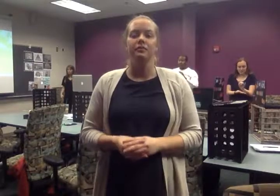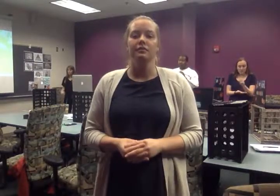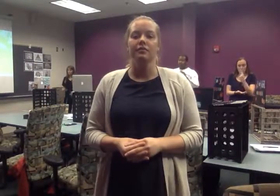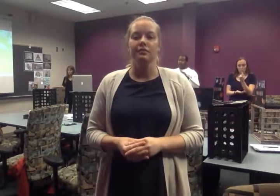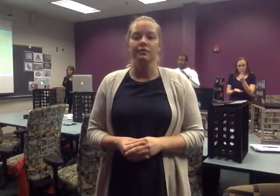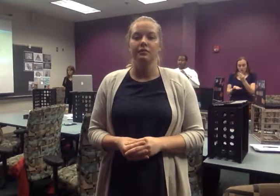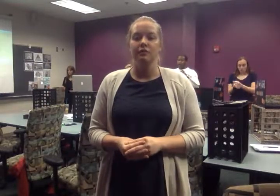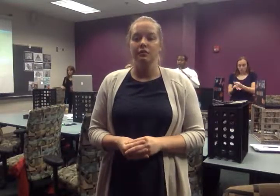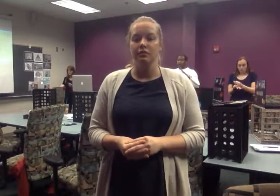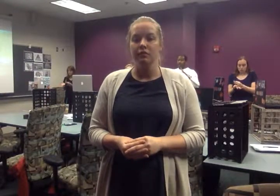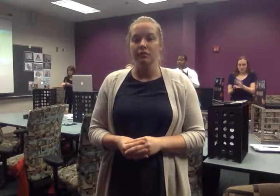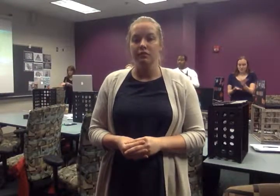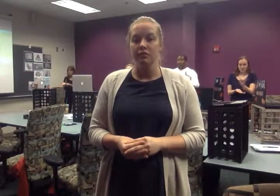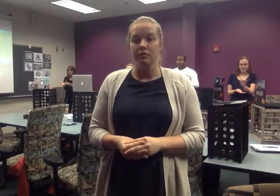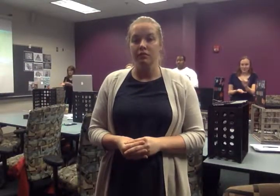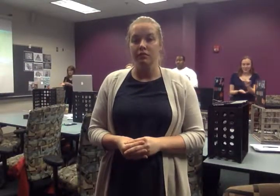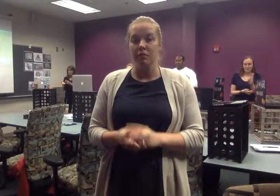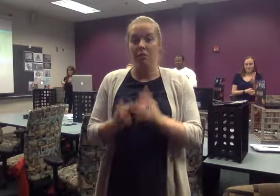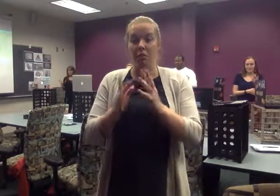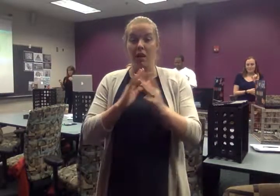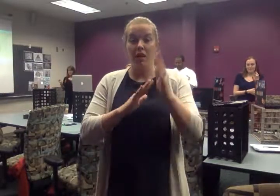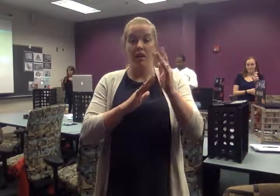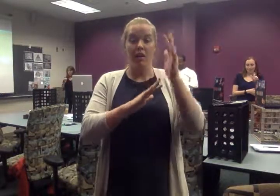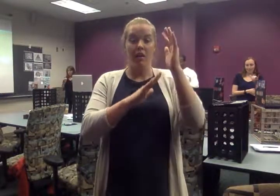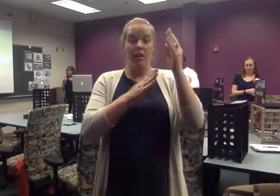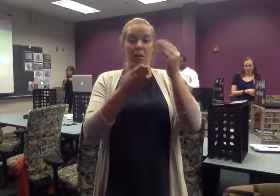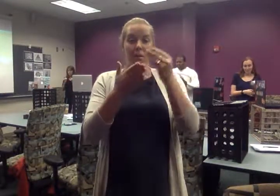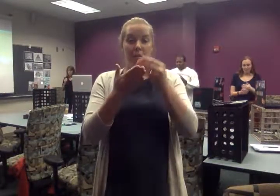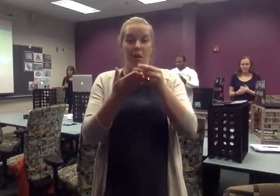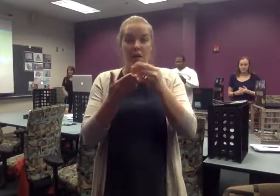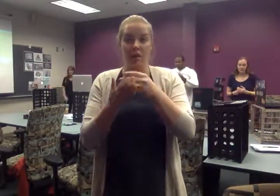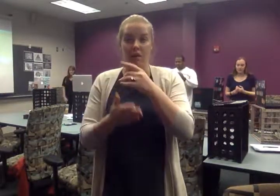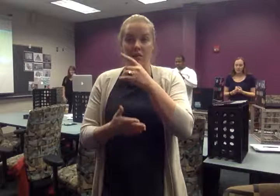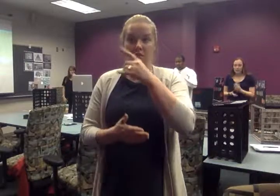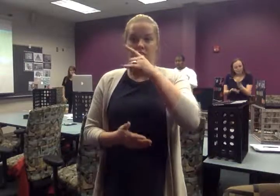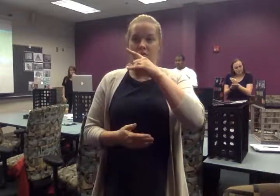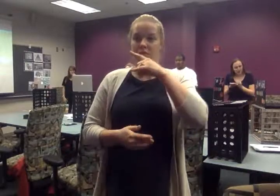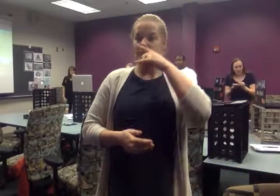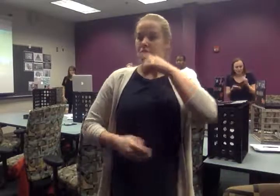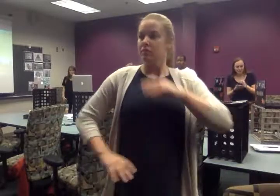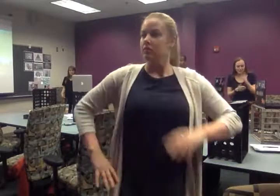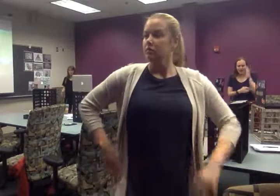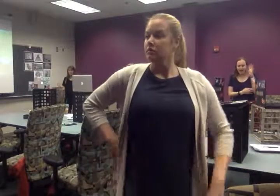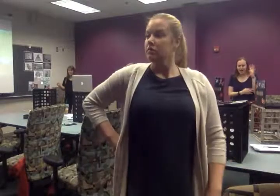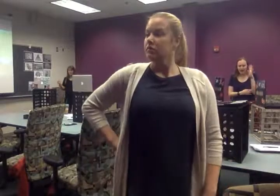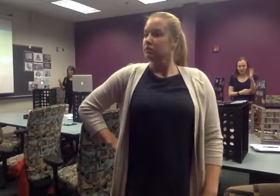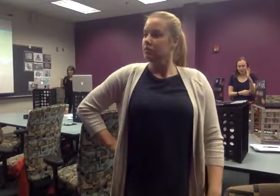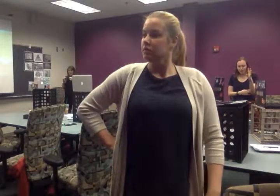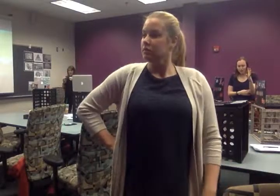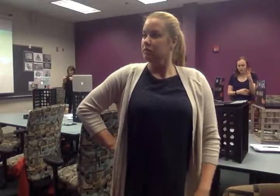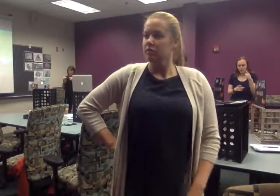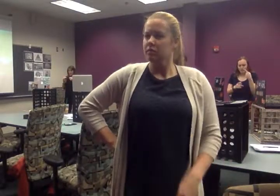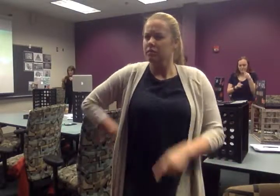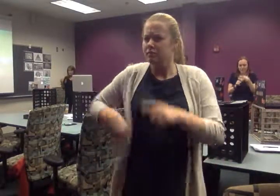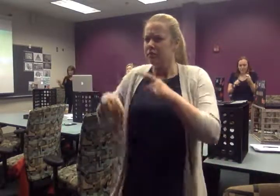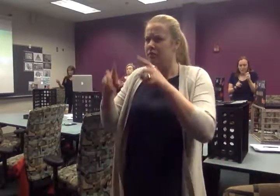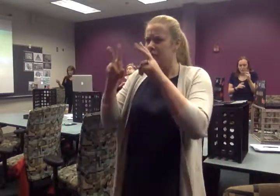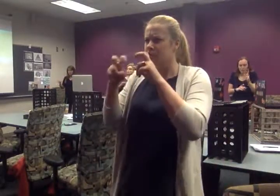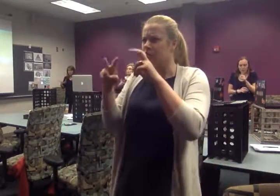barley. Money in ancient Sumer was actually created by bureaucrats in order to keep track of resources and move things back and forth between